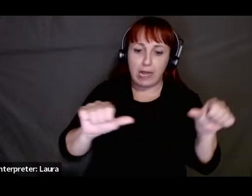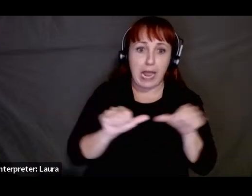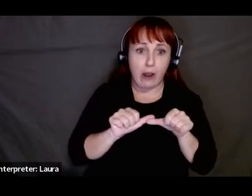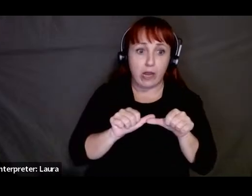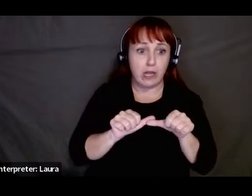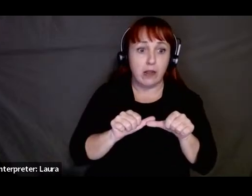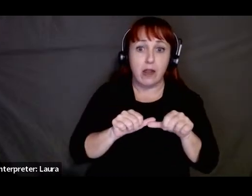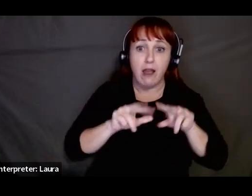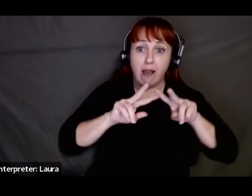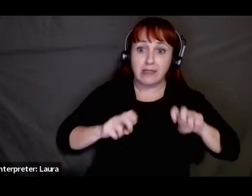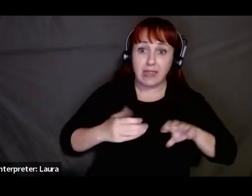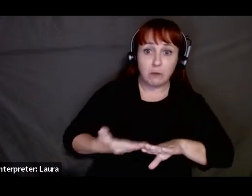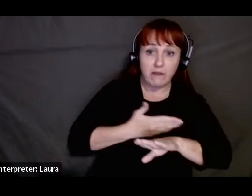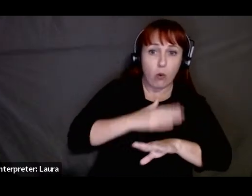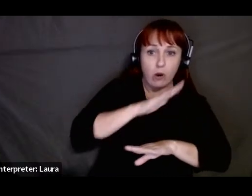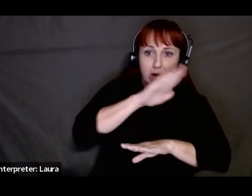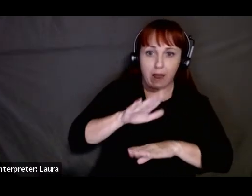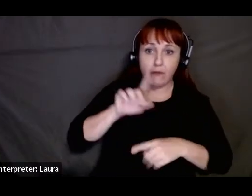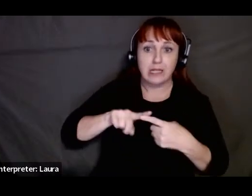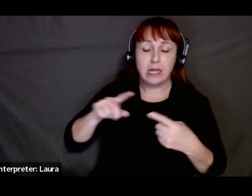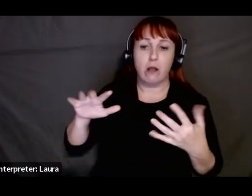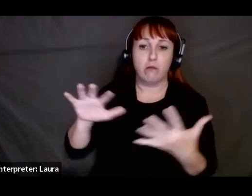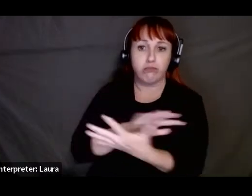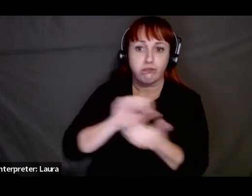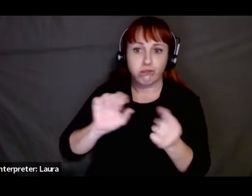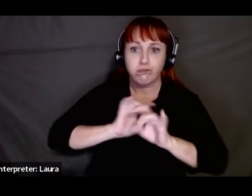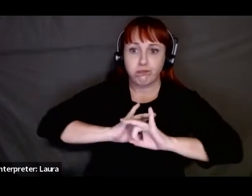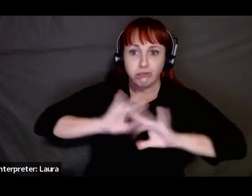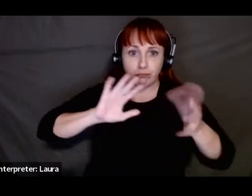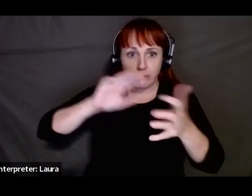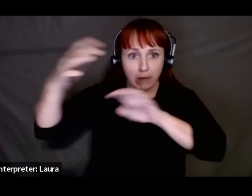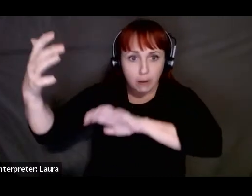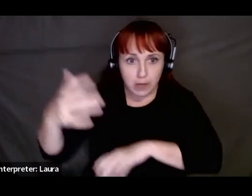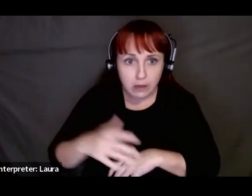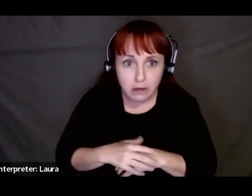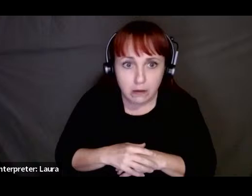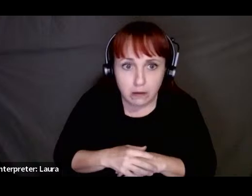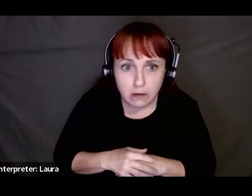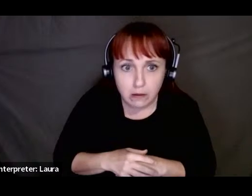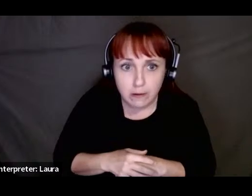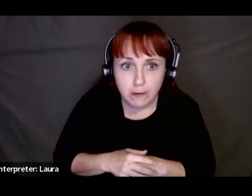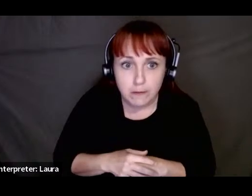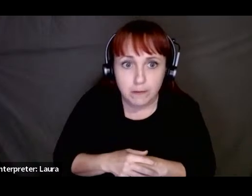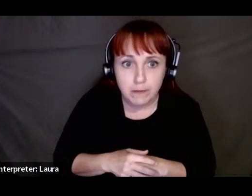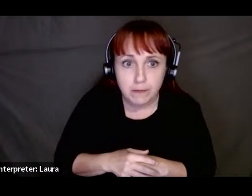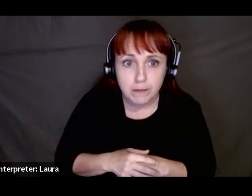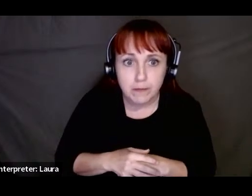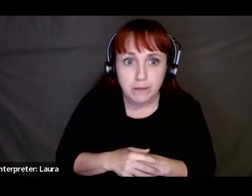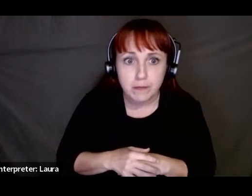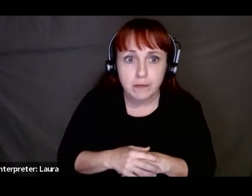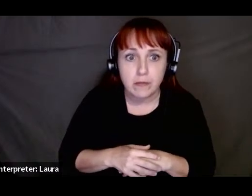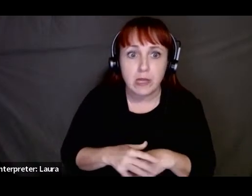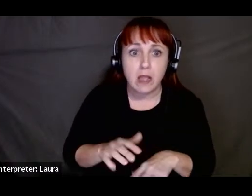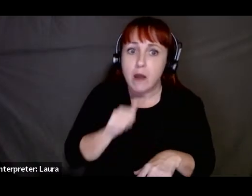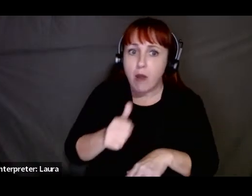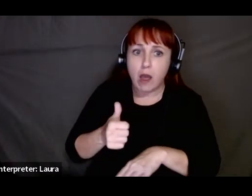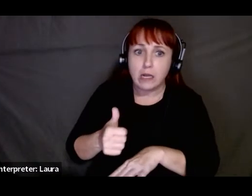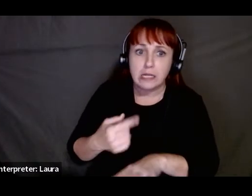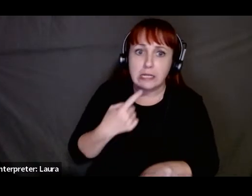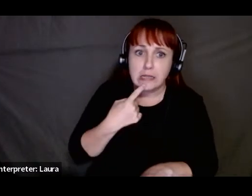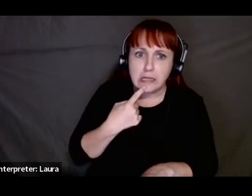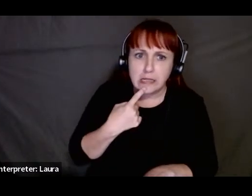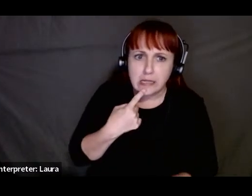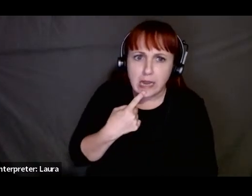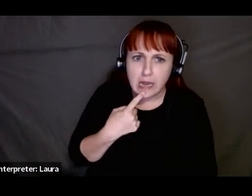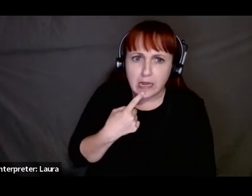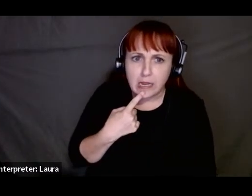they might have been damaged. Nobody's going in and checking these areas in advance. And this is not a shortcoming of the research corporation in the university.